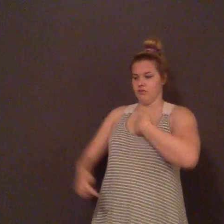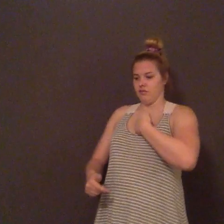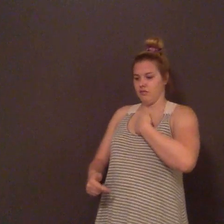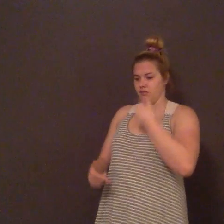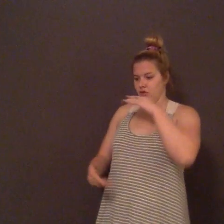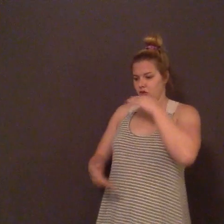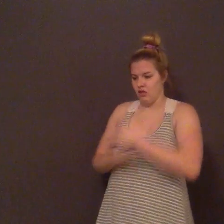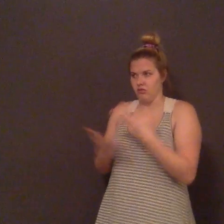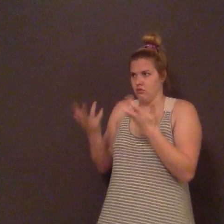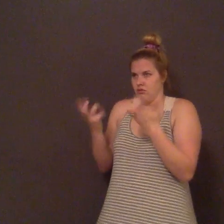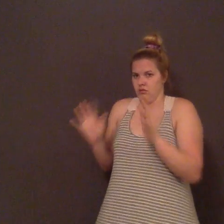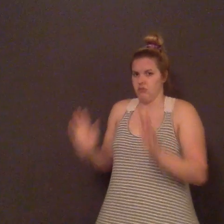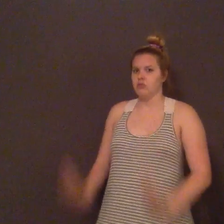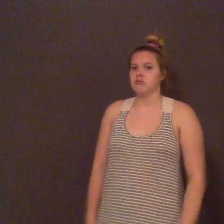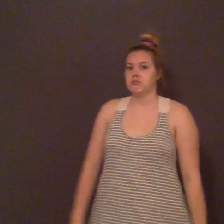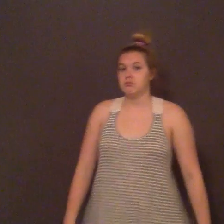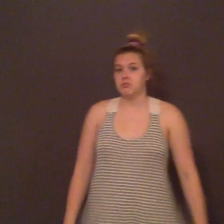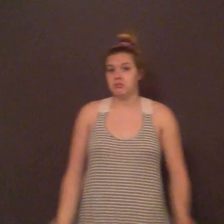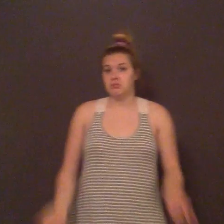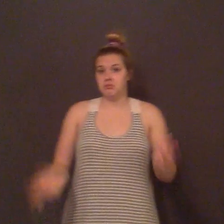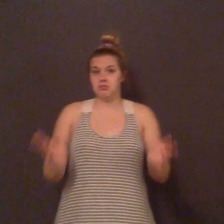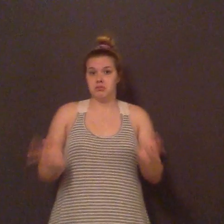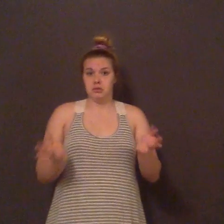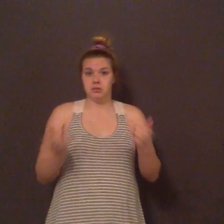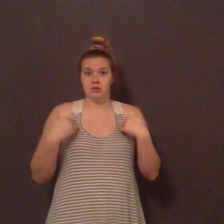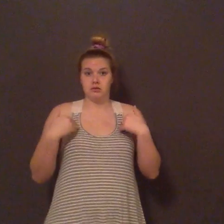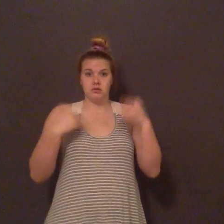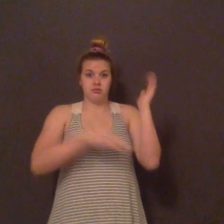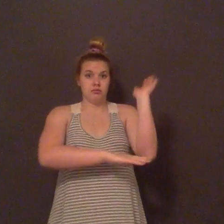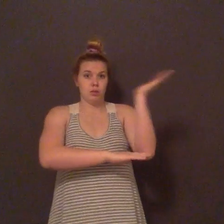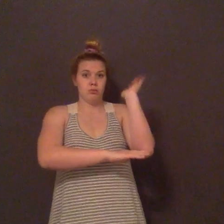see. I might have to do a little publicity on this just to build the crowd. Well, I've